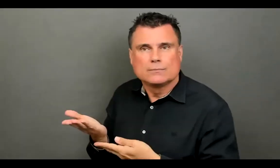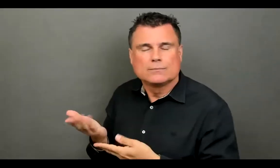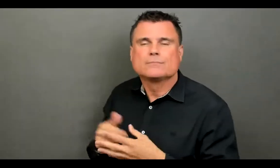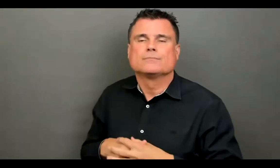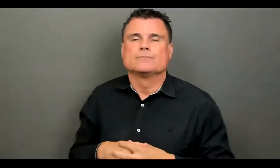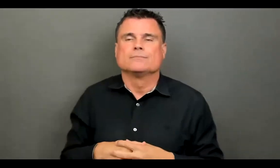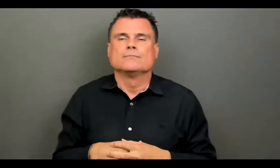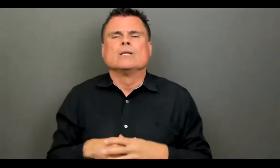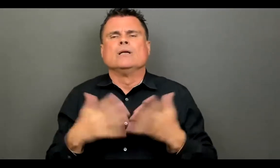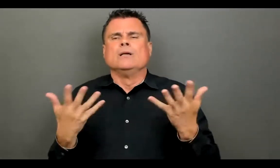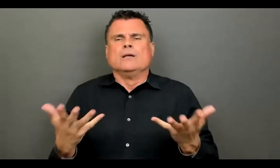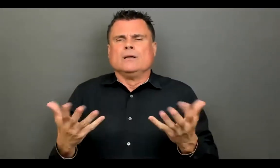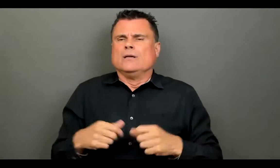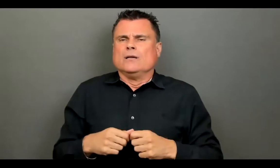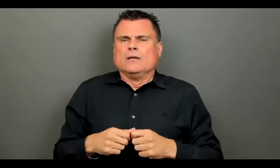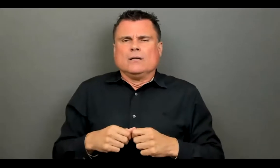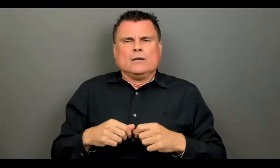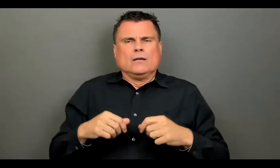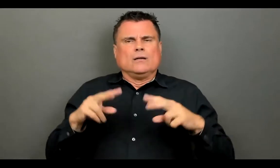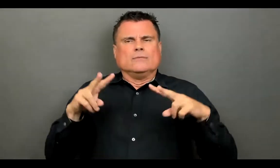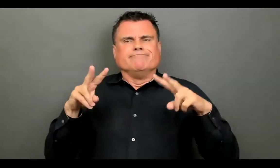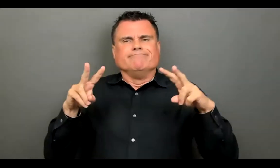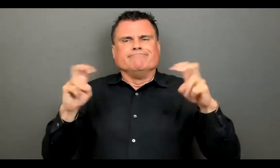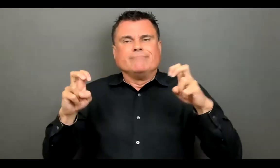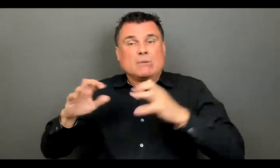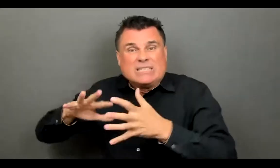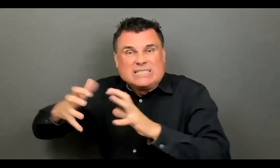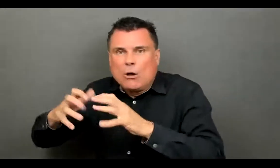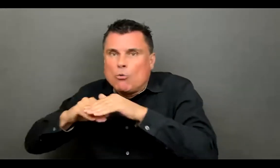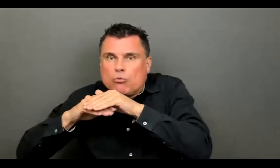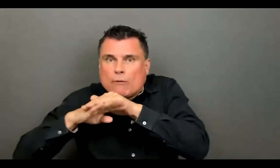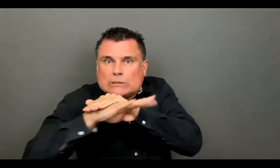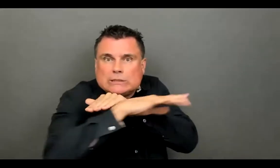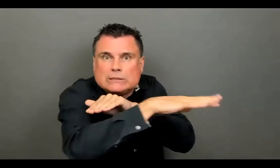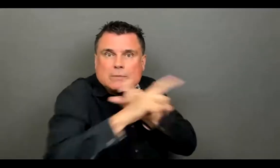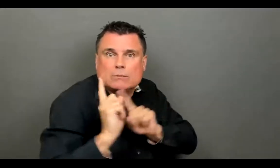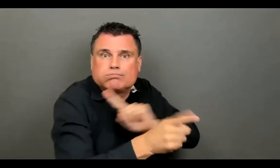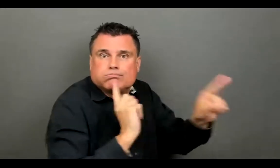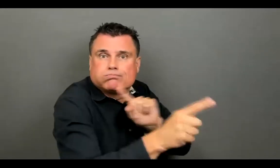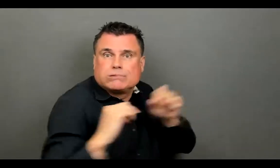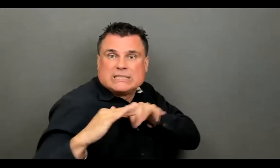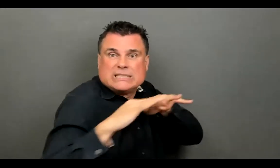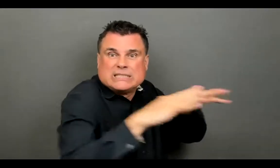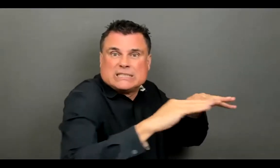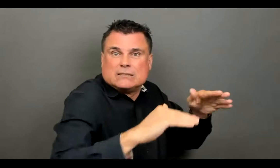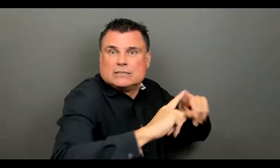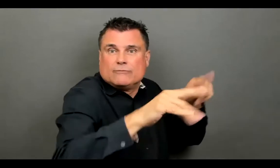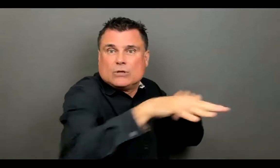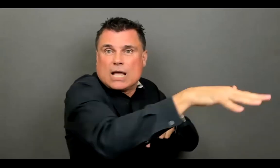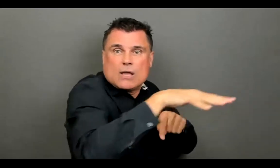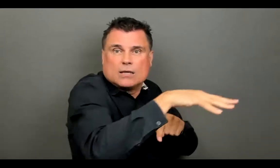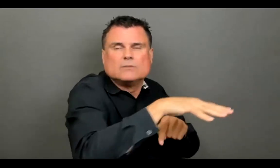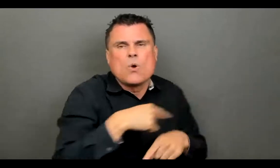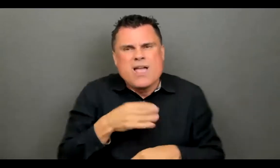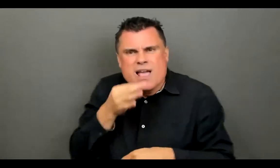Kenya, where we used human-centered design to better understand people's lived realities and relationships with mobile technology, that for people